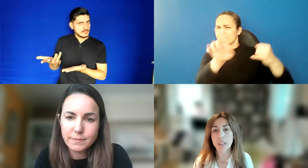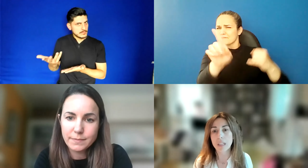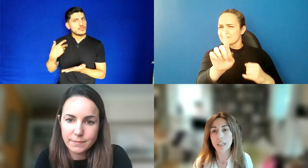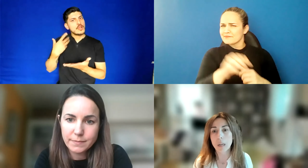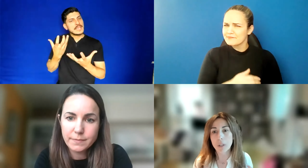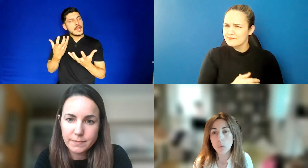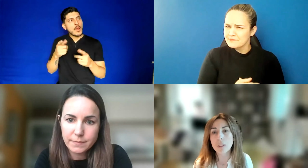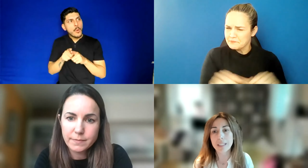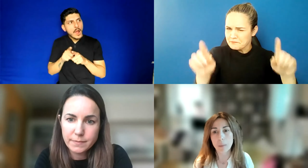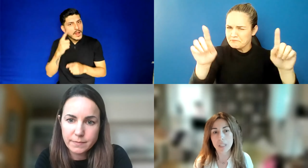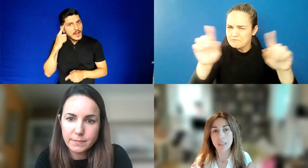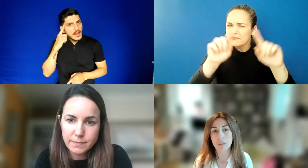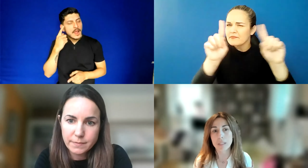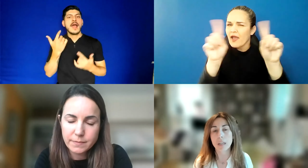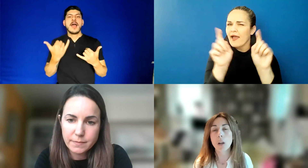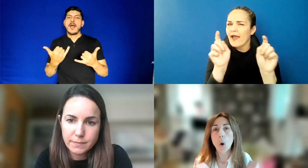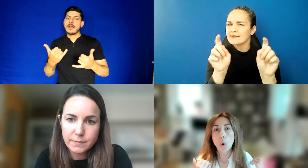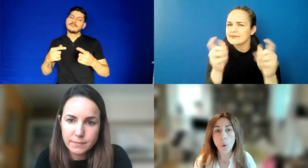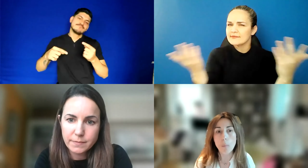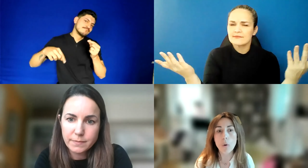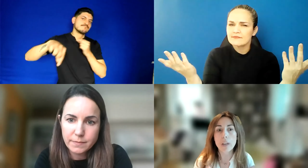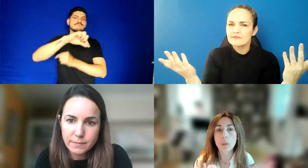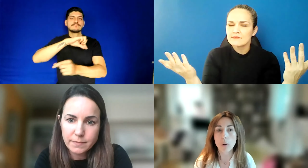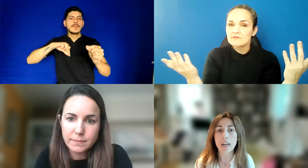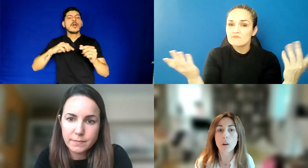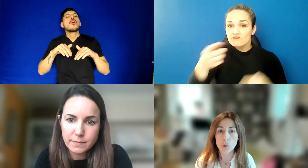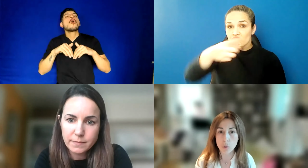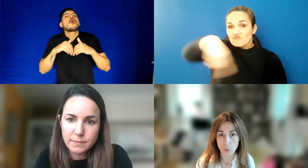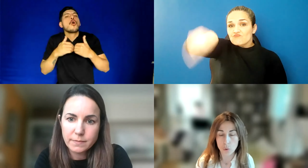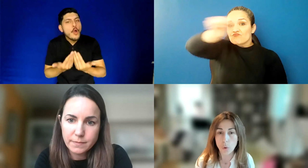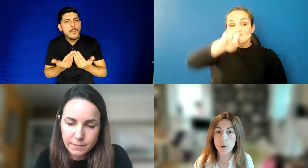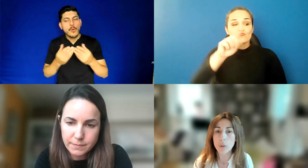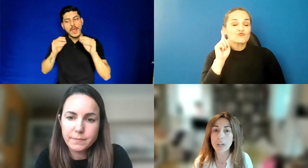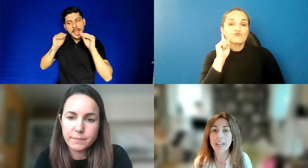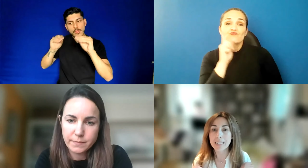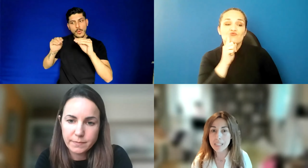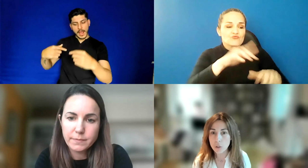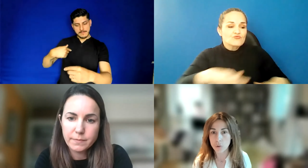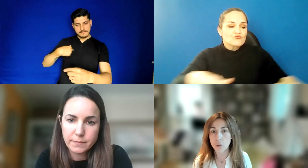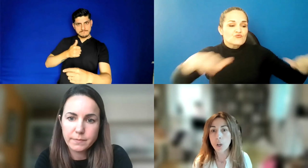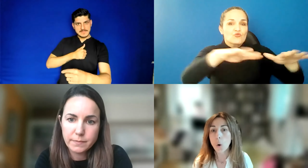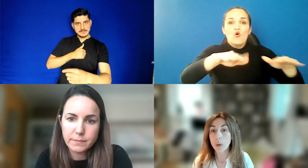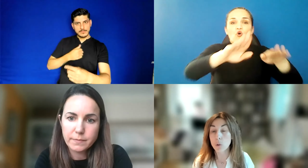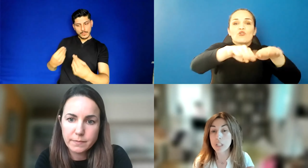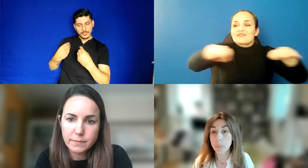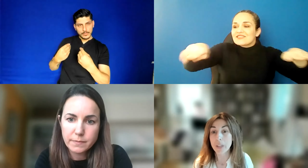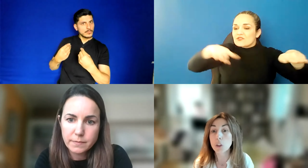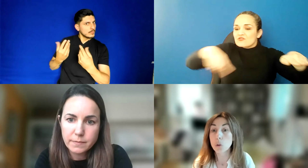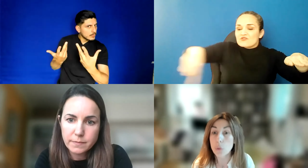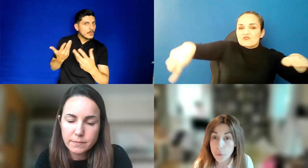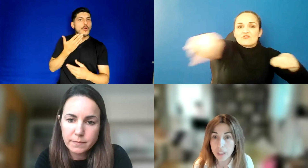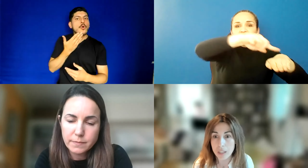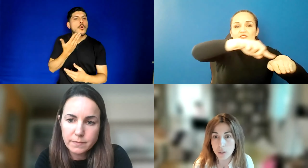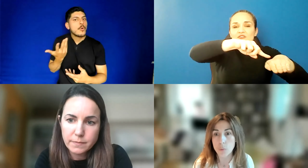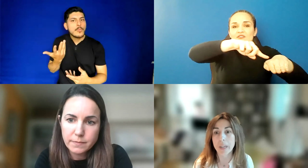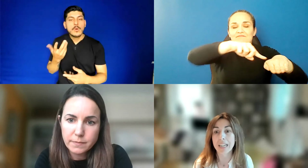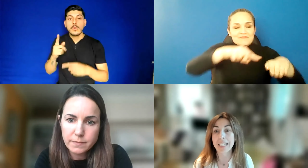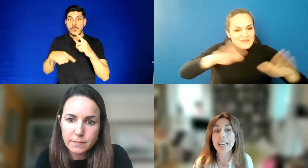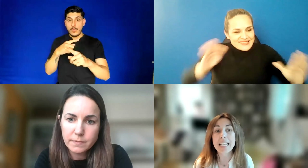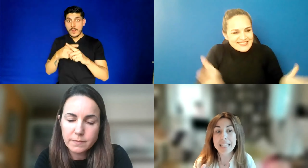them by the society? So I would like to turn this question around. How do